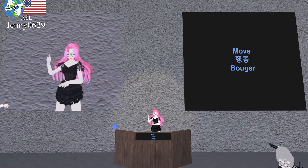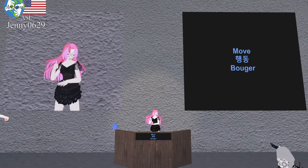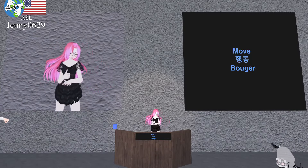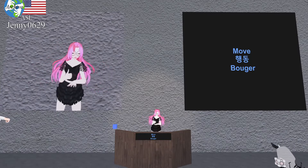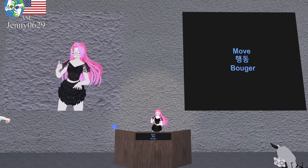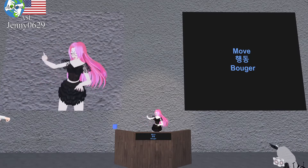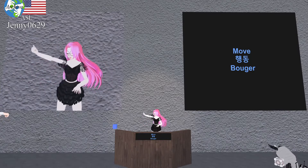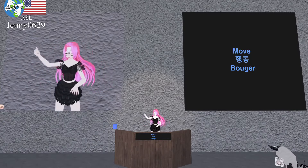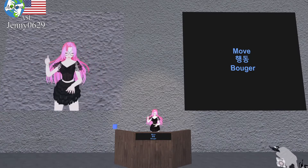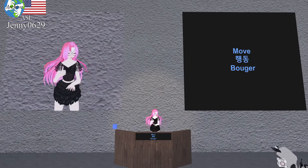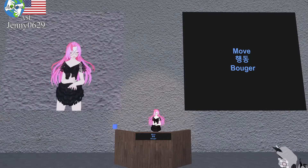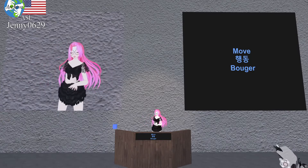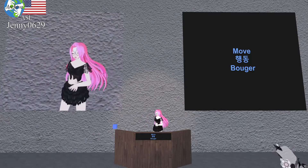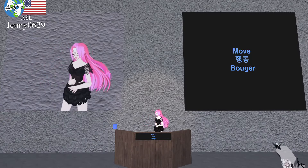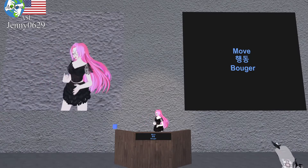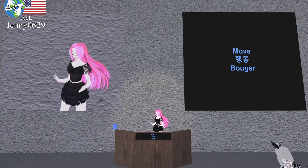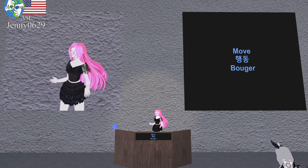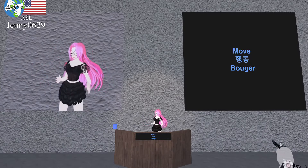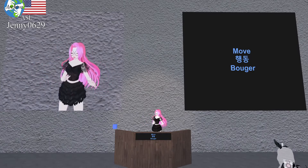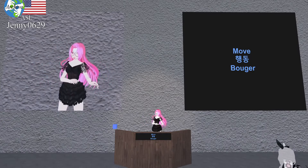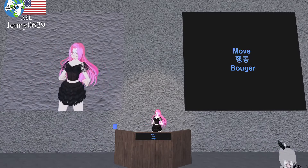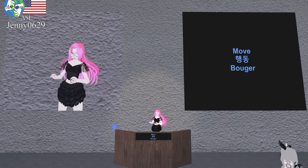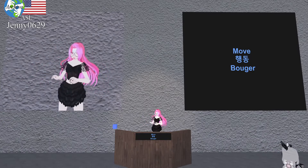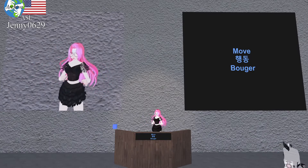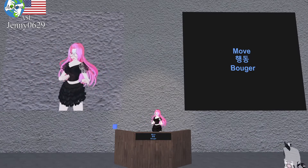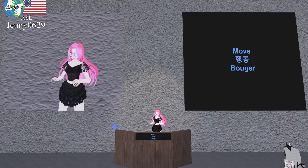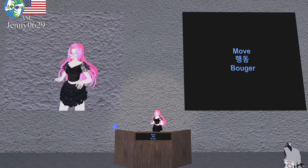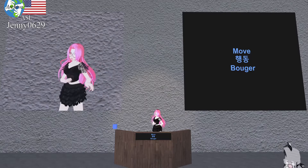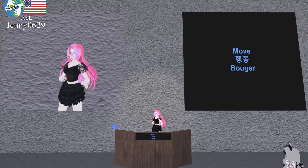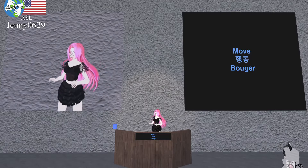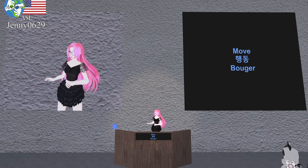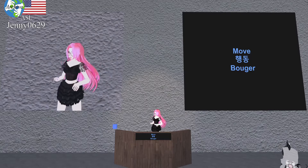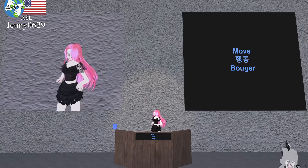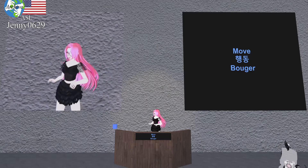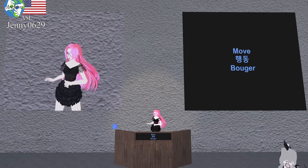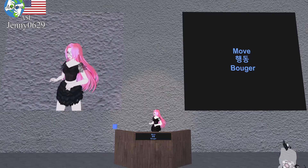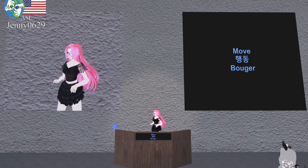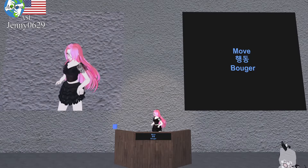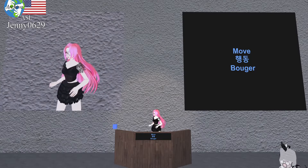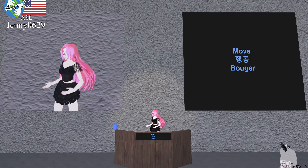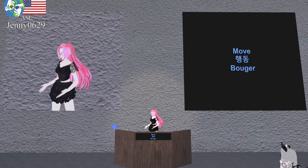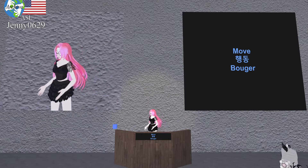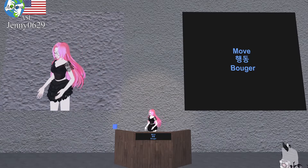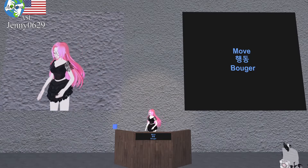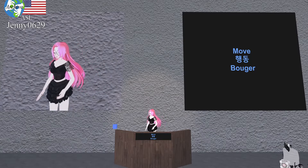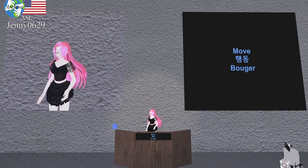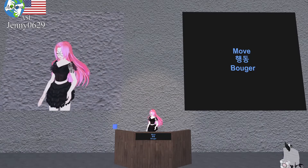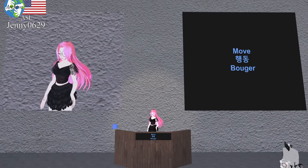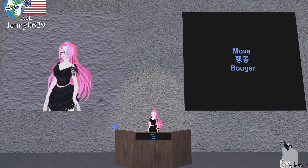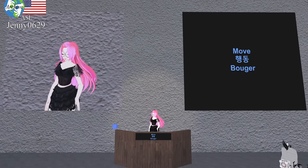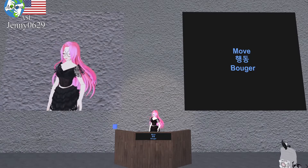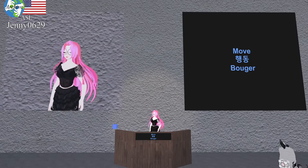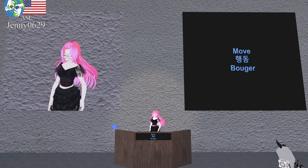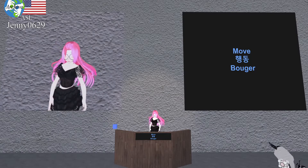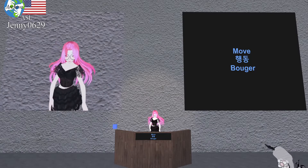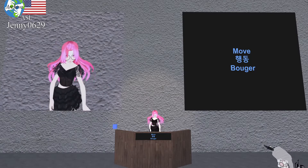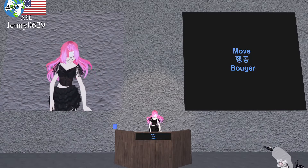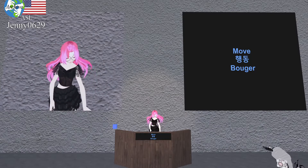could be using classifiers back and forth. But I use movement. I do multiple. Yeah.